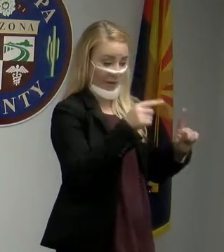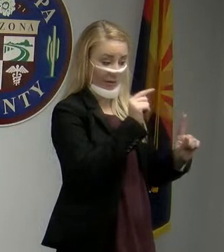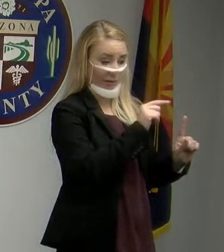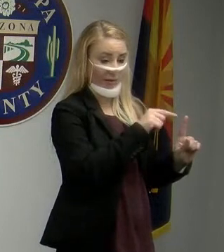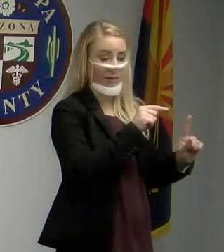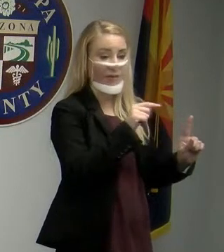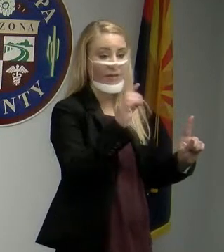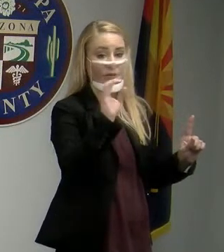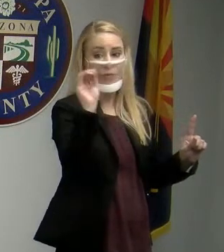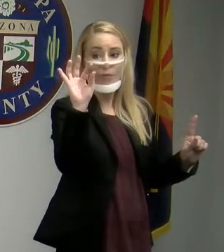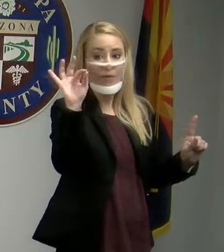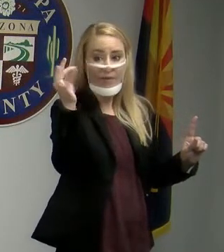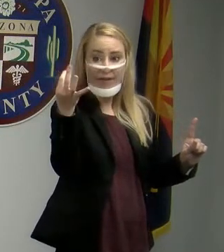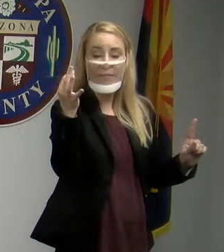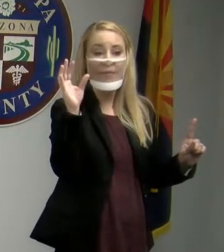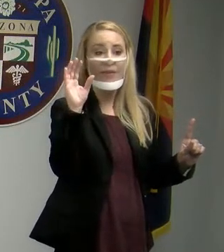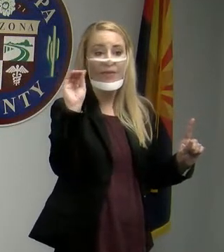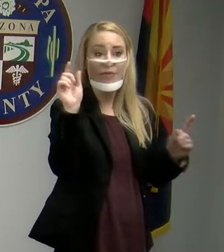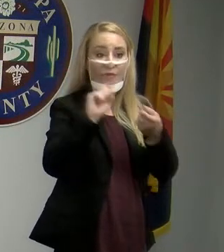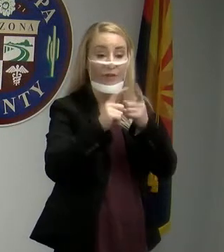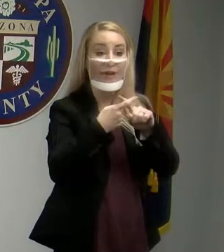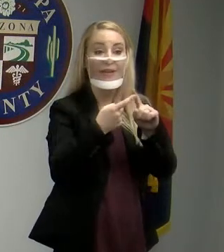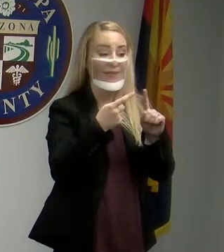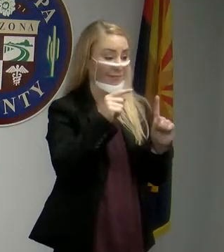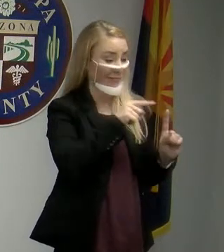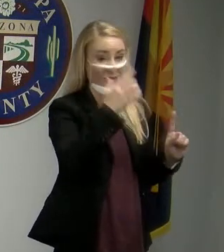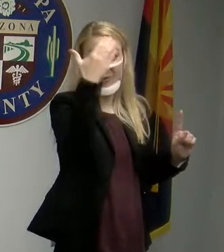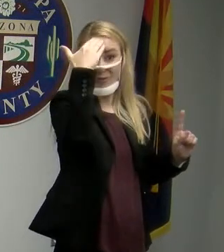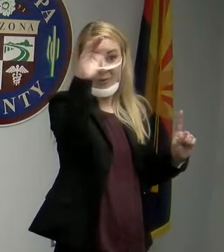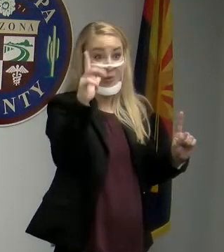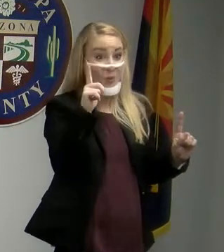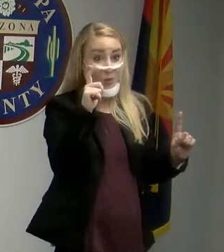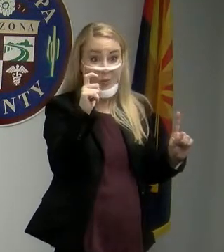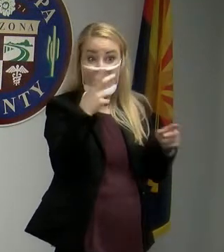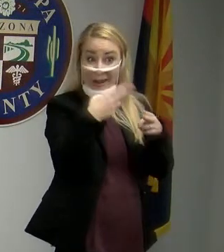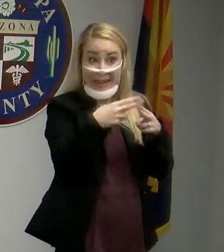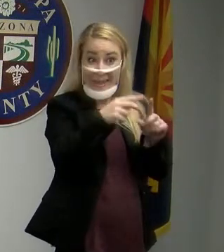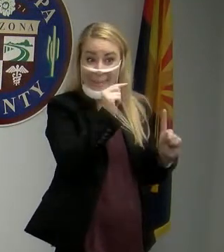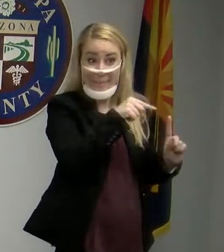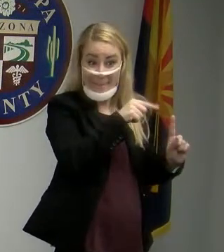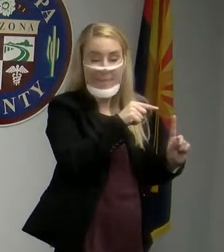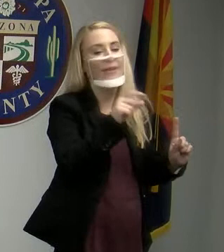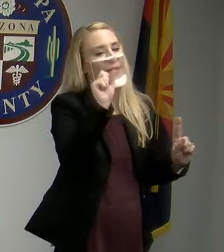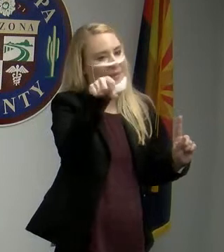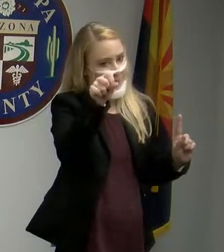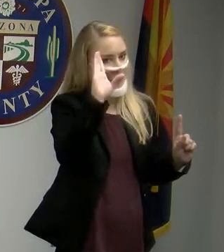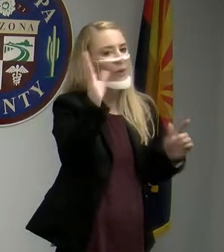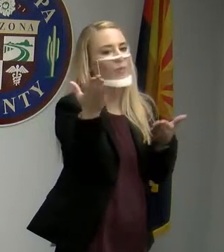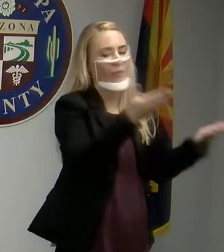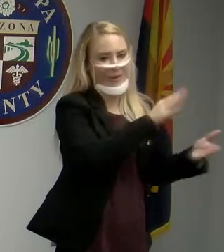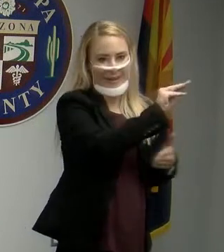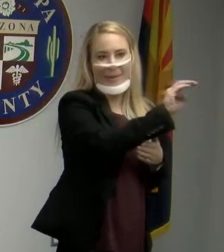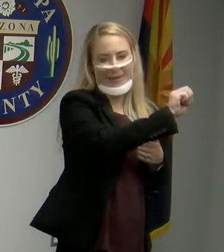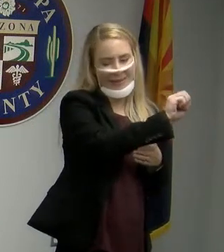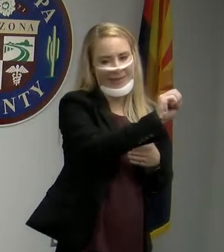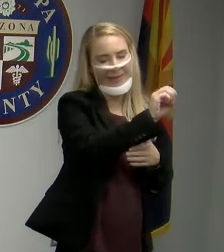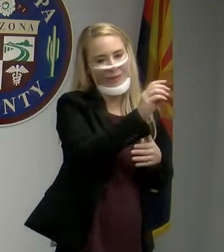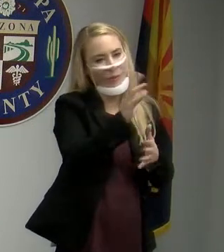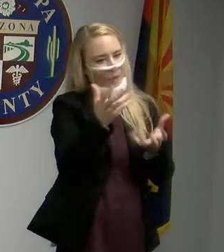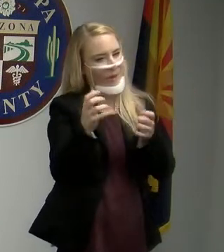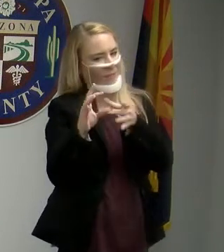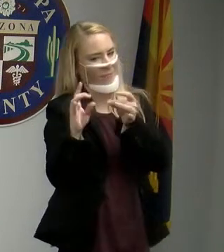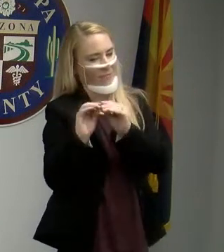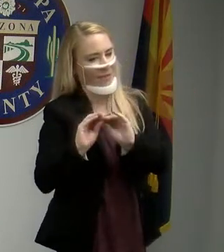unidentified, that would come to the medical examiner's office for identification and investigation. So that's a subset of the group you were asking about.